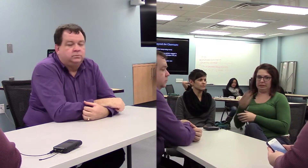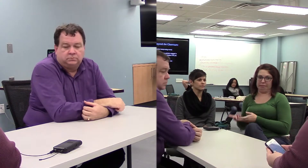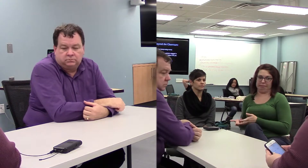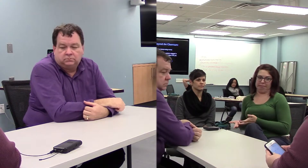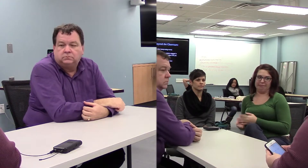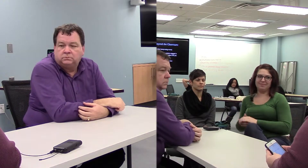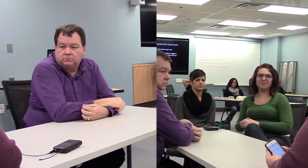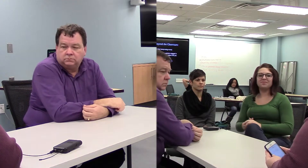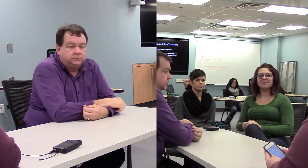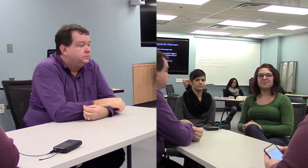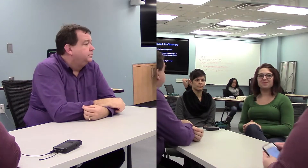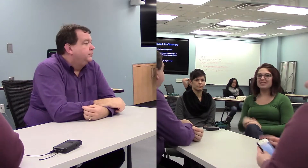I'm sorry.